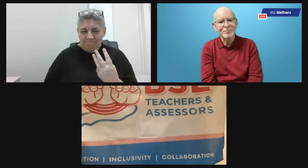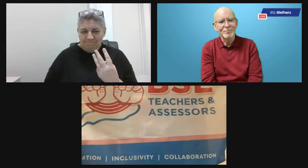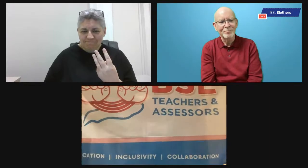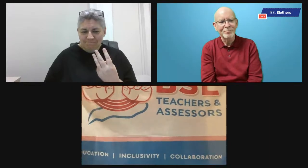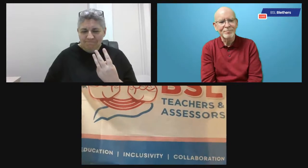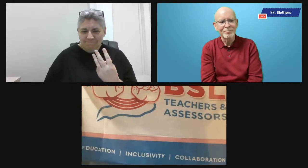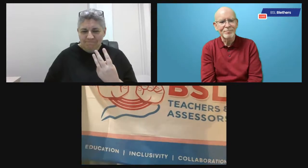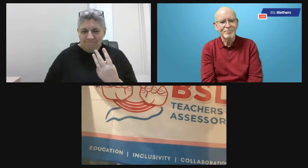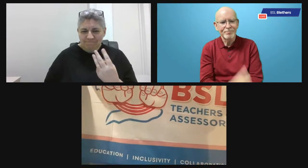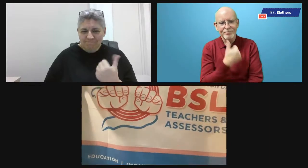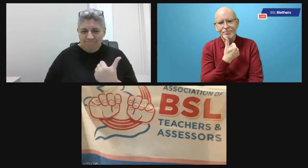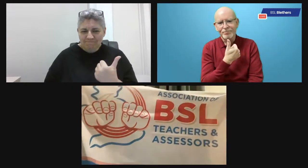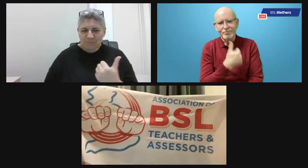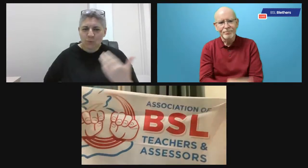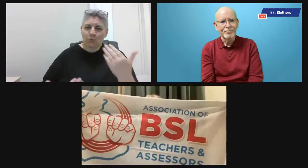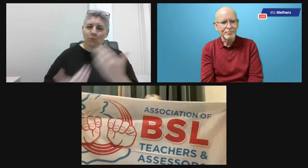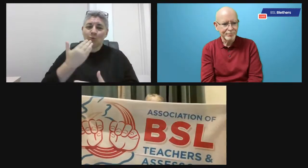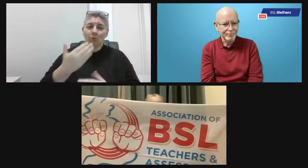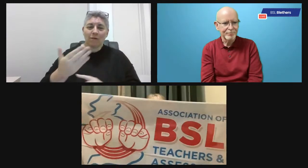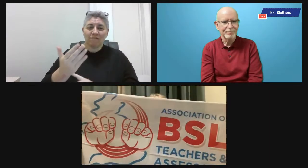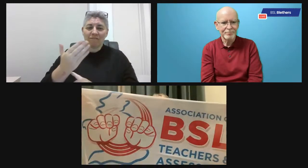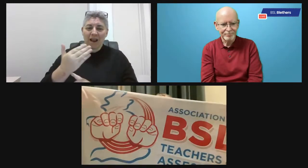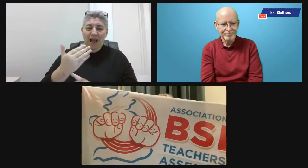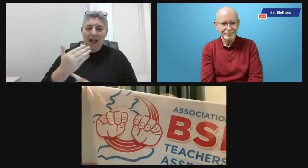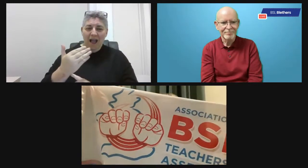collaboration. Perfect.